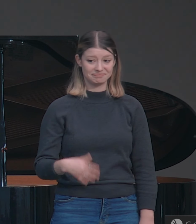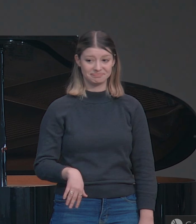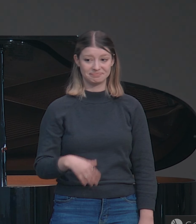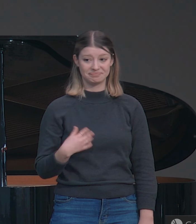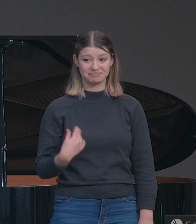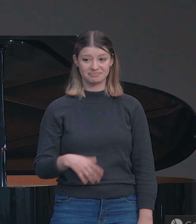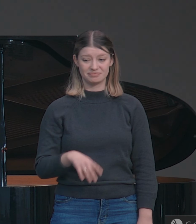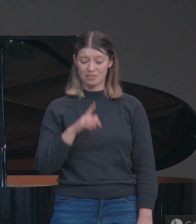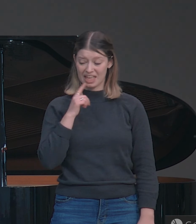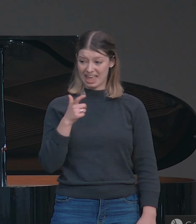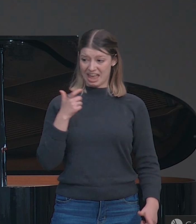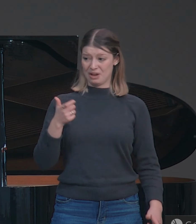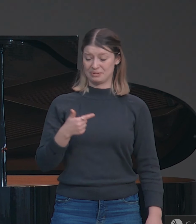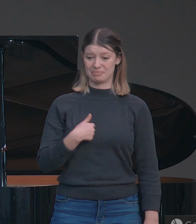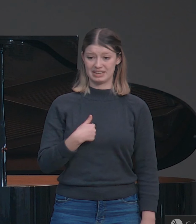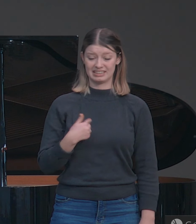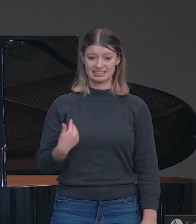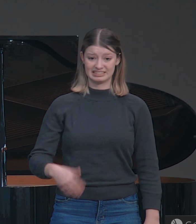What arrogance.